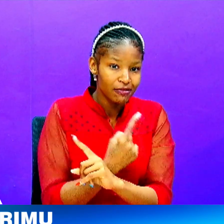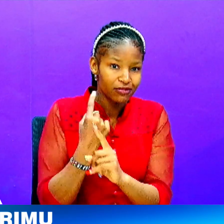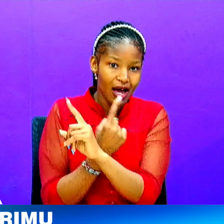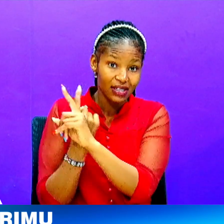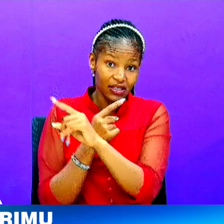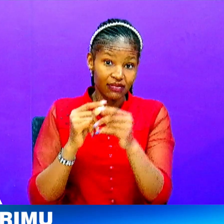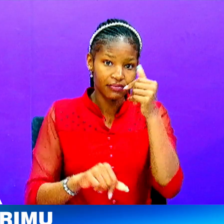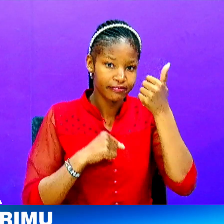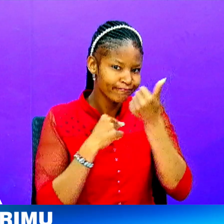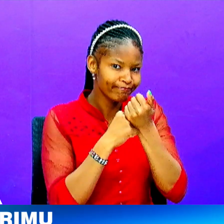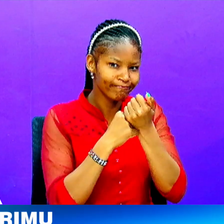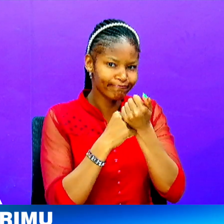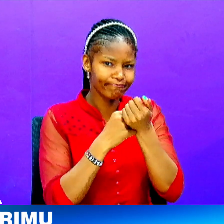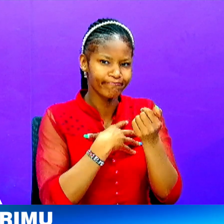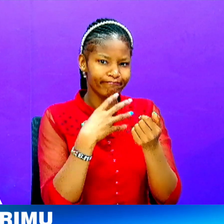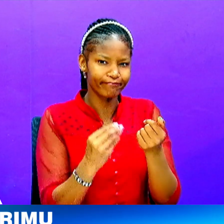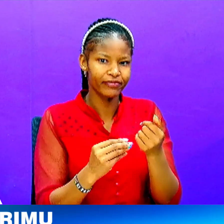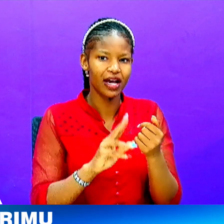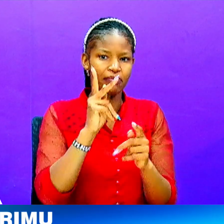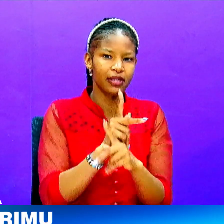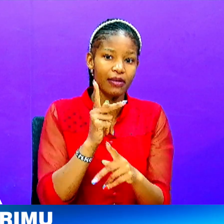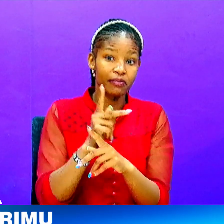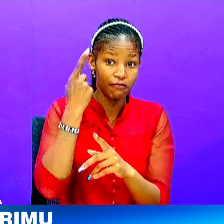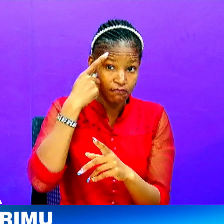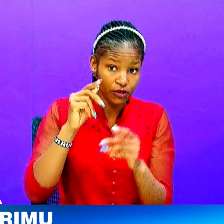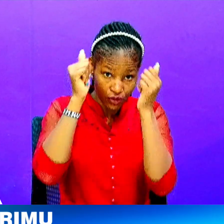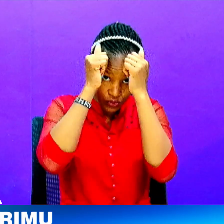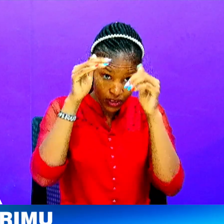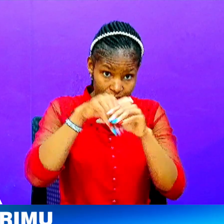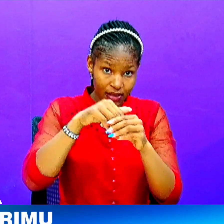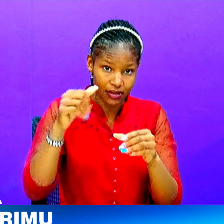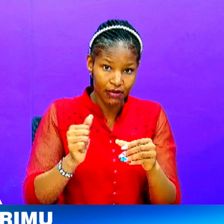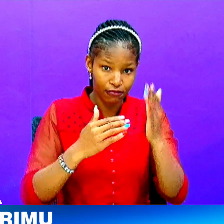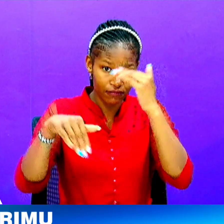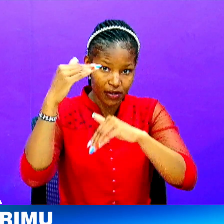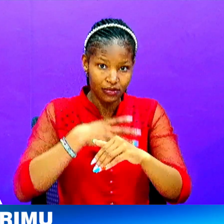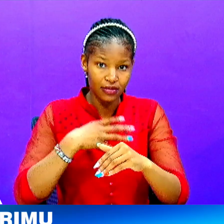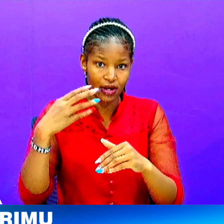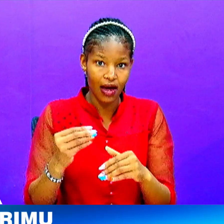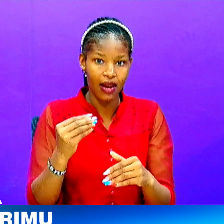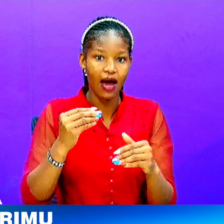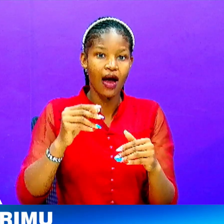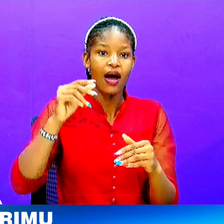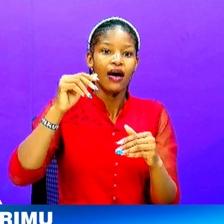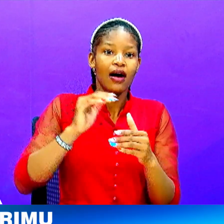support tuition and upkeep for students in universities and TVET institutions. An